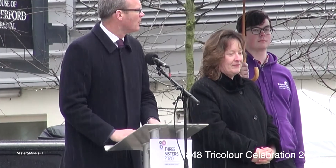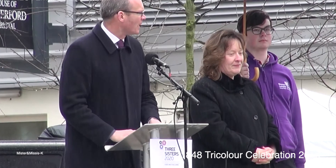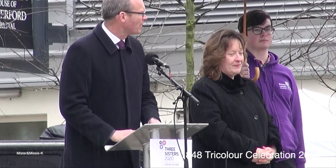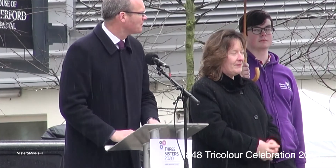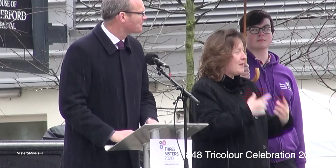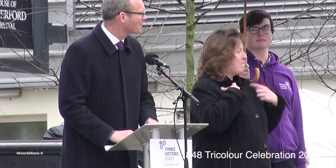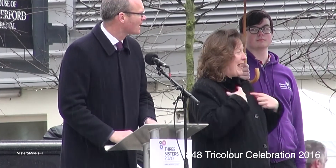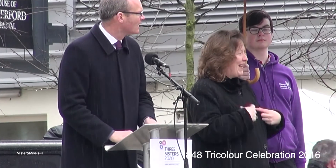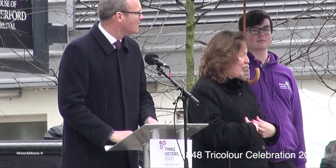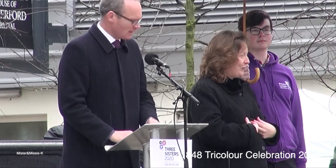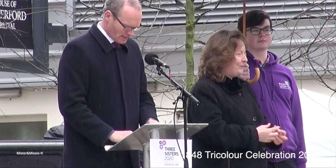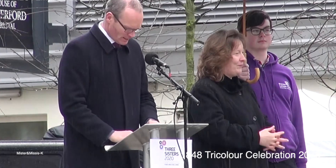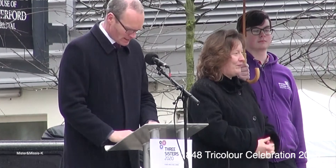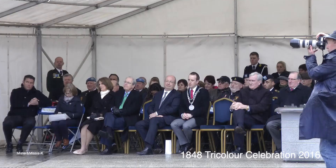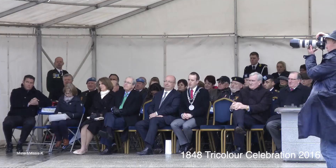Mayor,